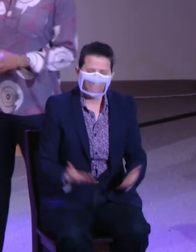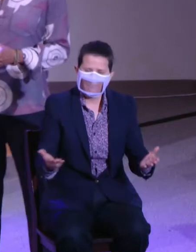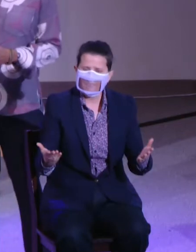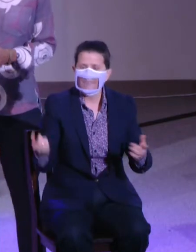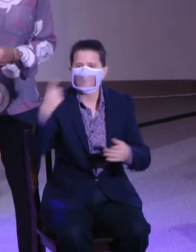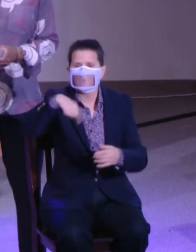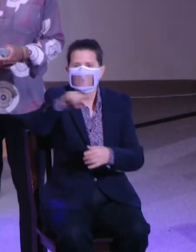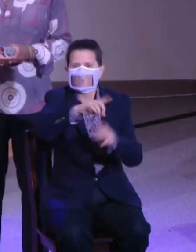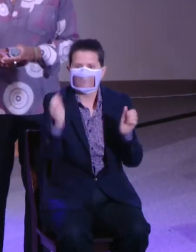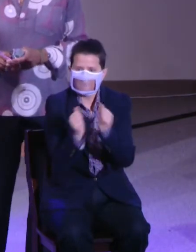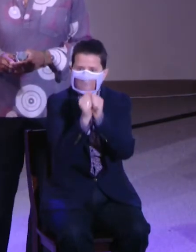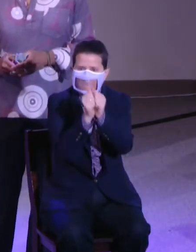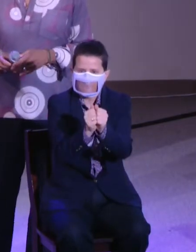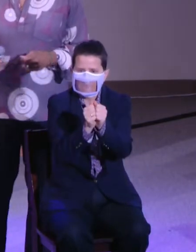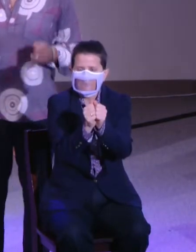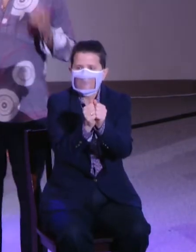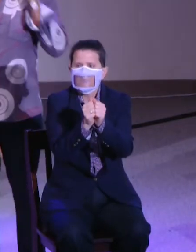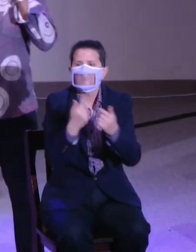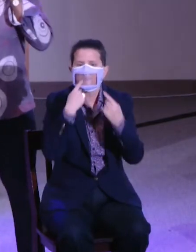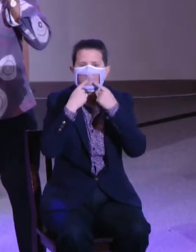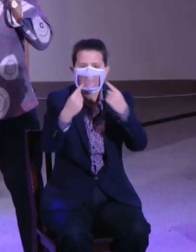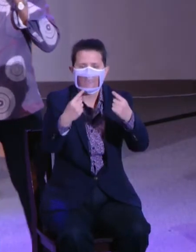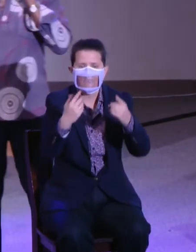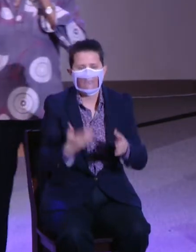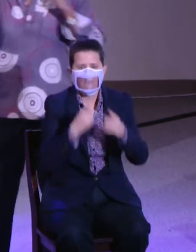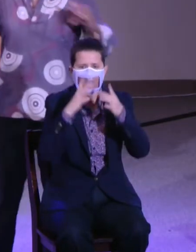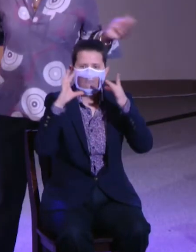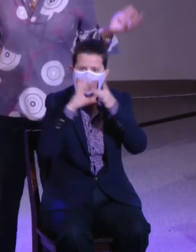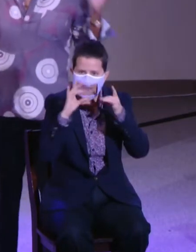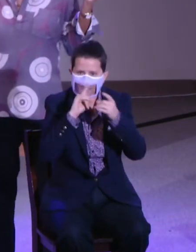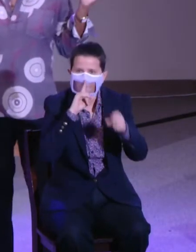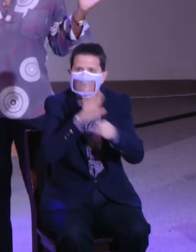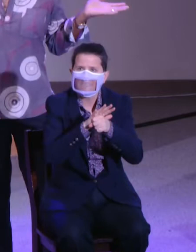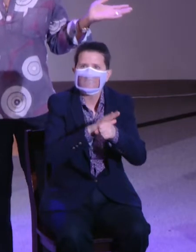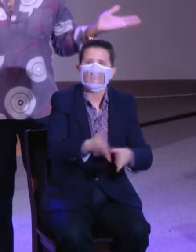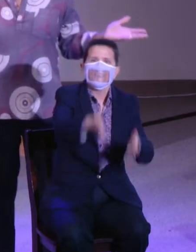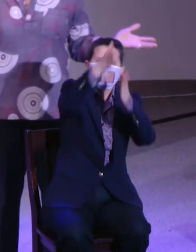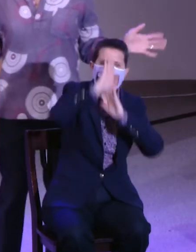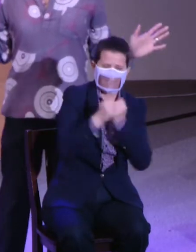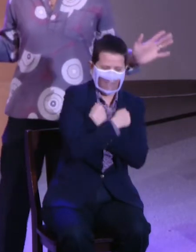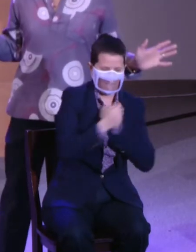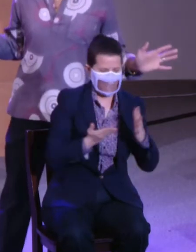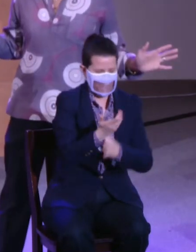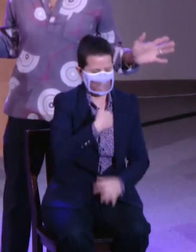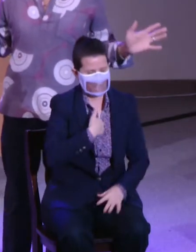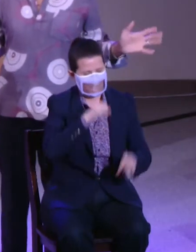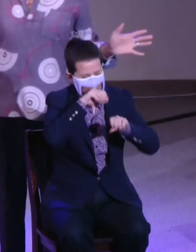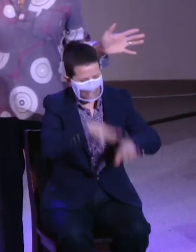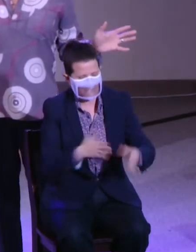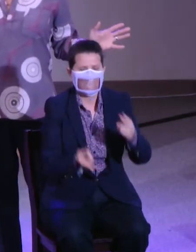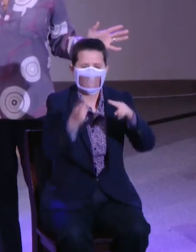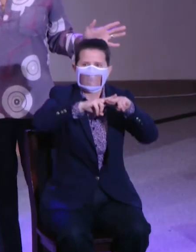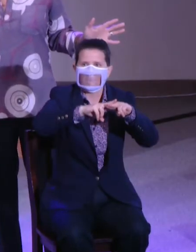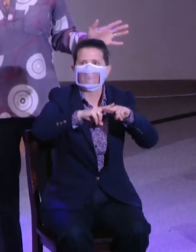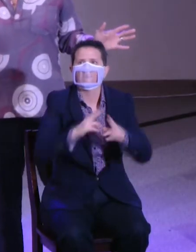say our affirmation and say it with that same power. Say it on a 10. Divine love through me blesses